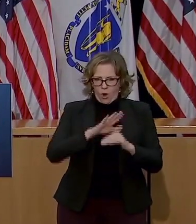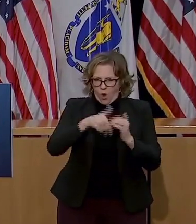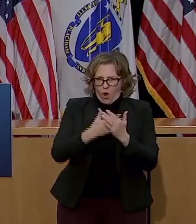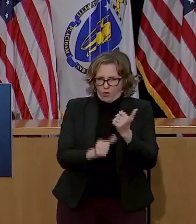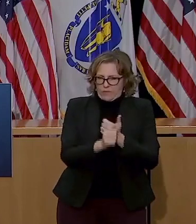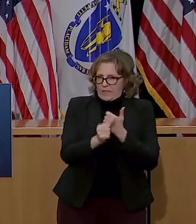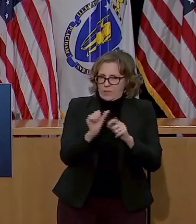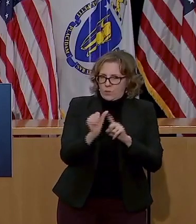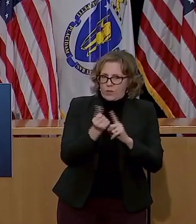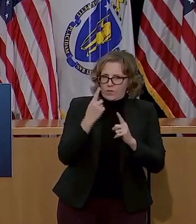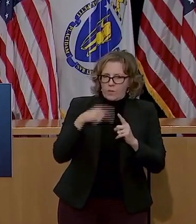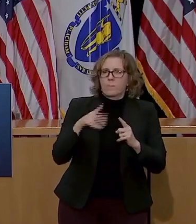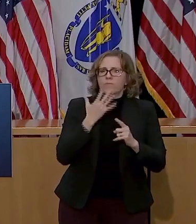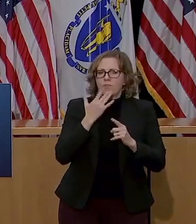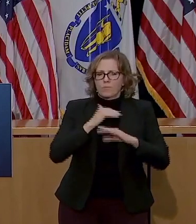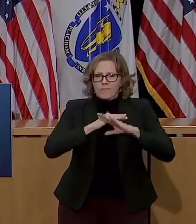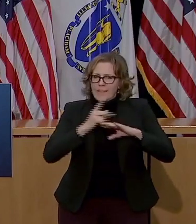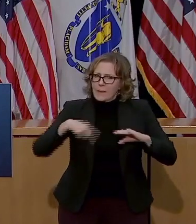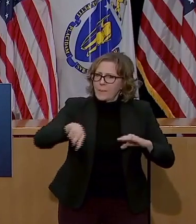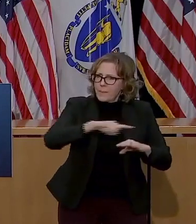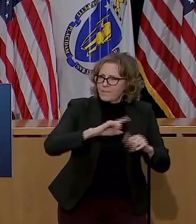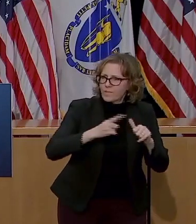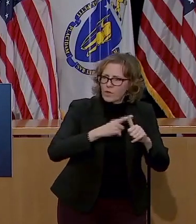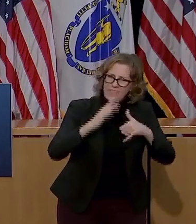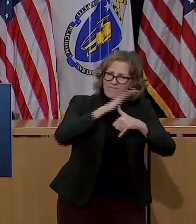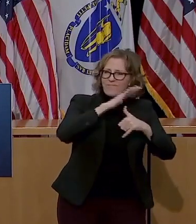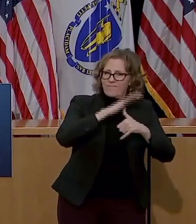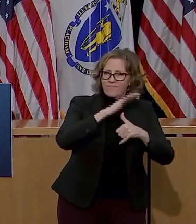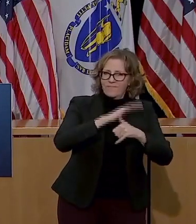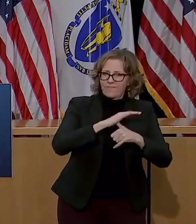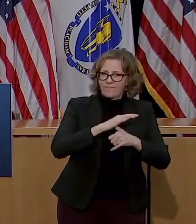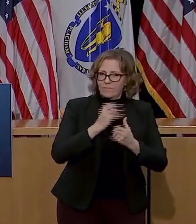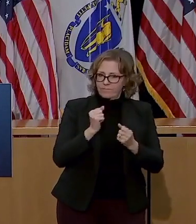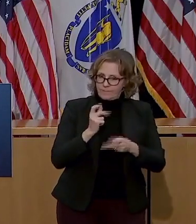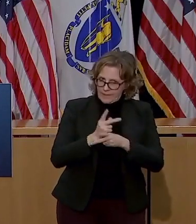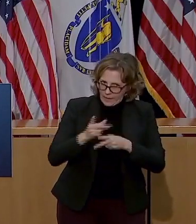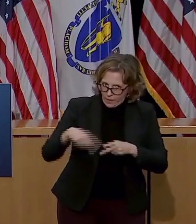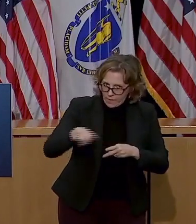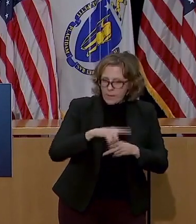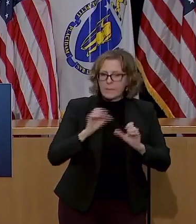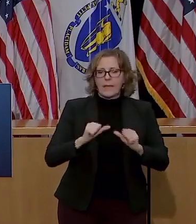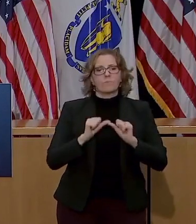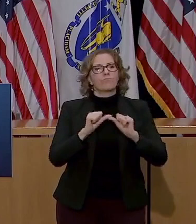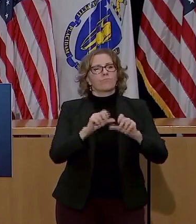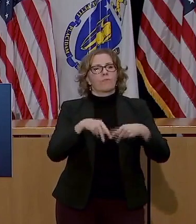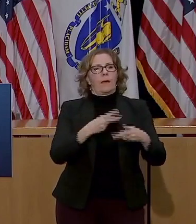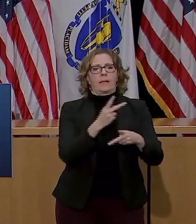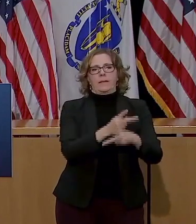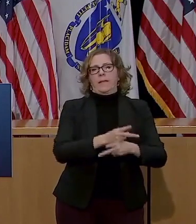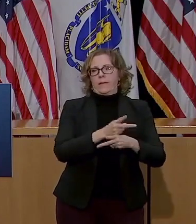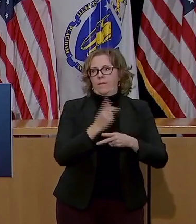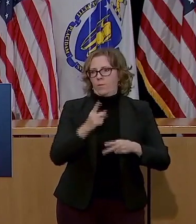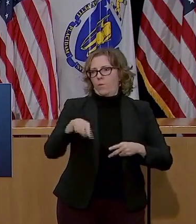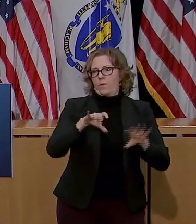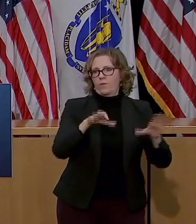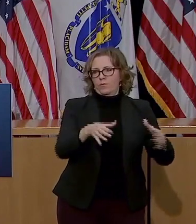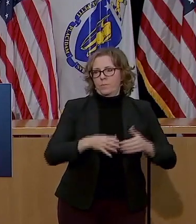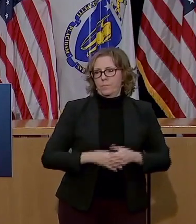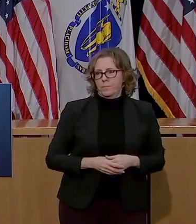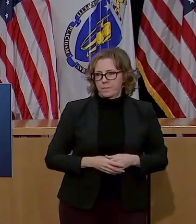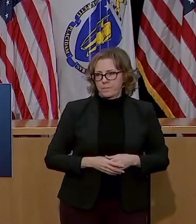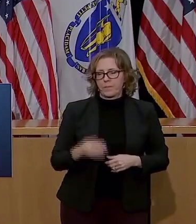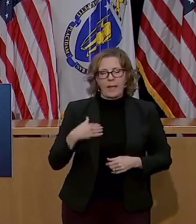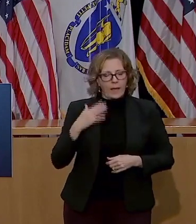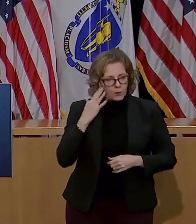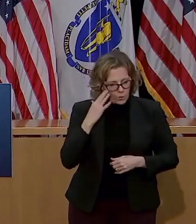and safer for the population that they serve and take care of. And I get the fact that by choosing a number of